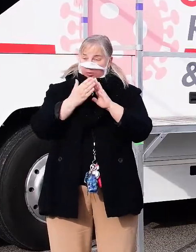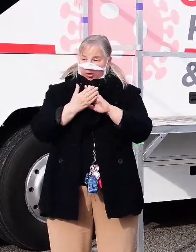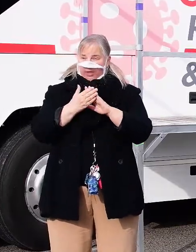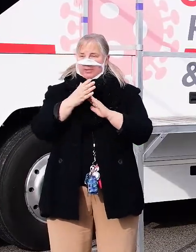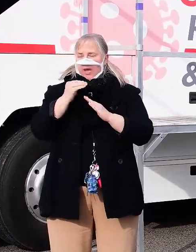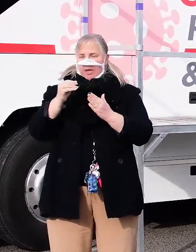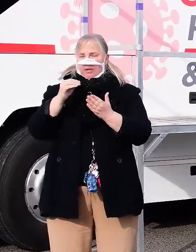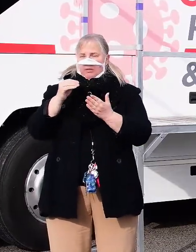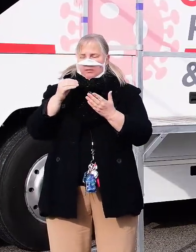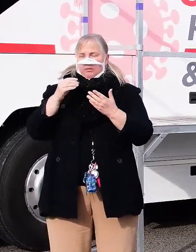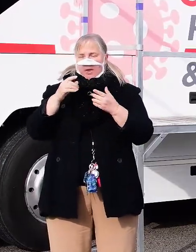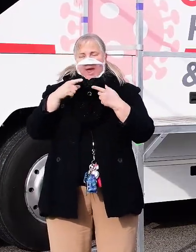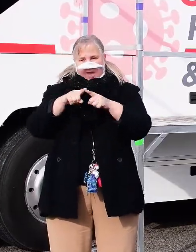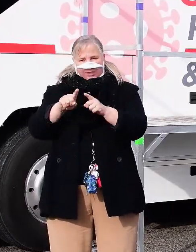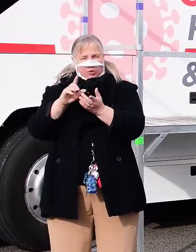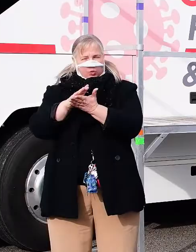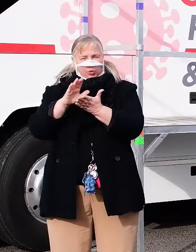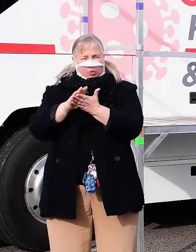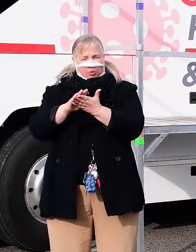buildings reopened.